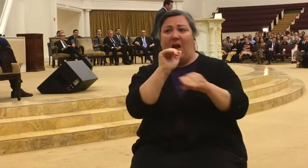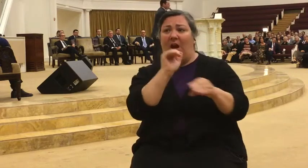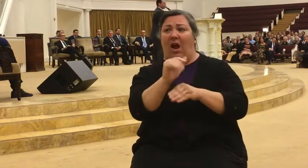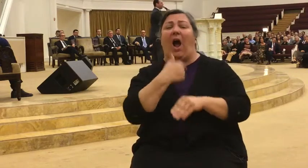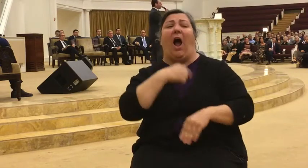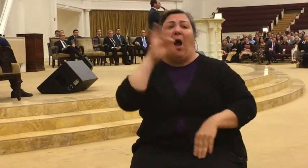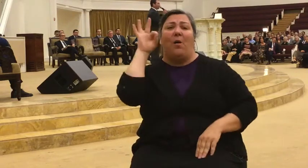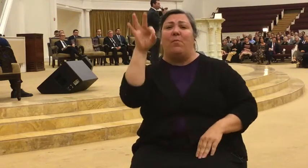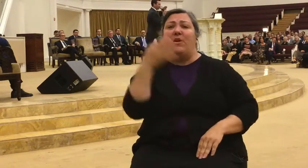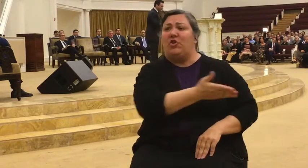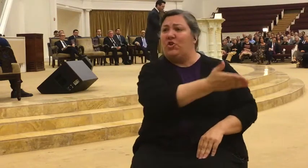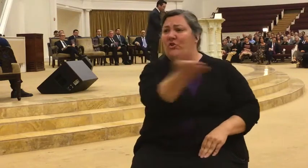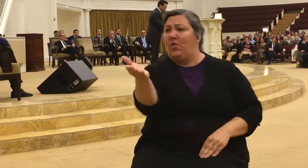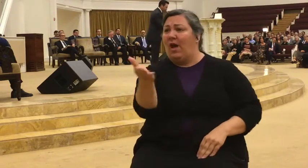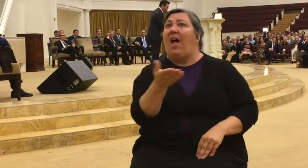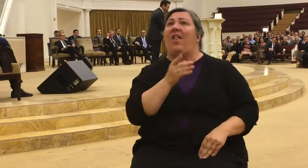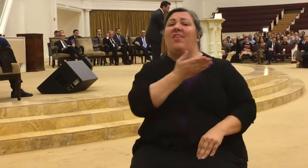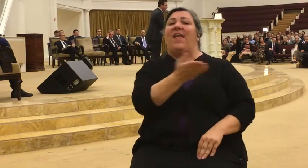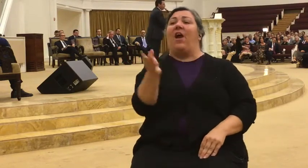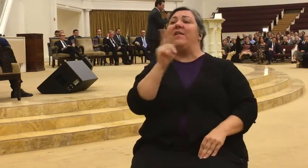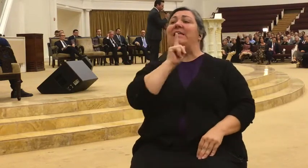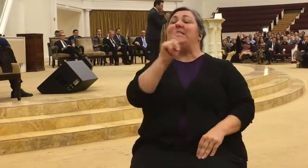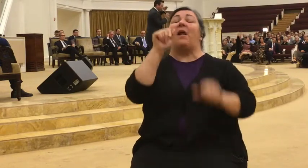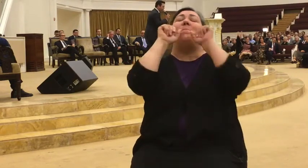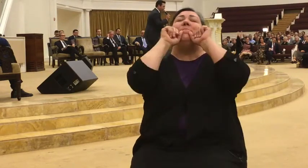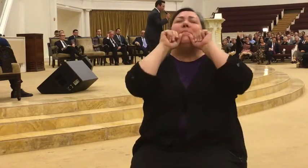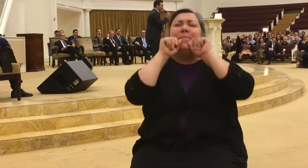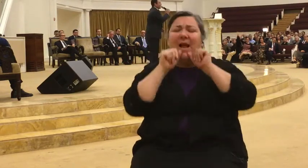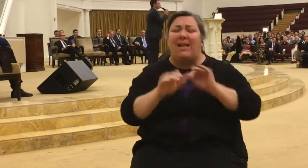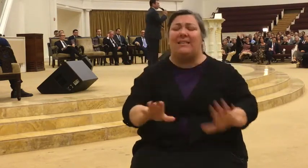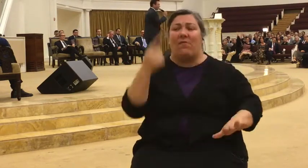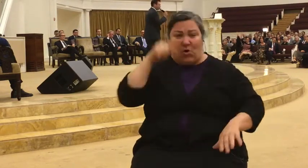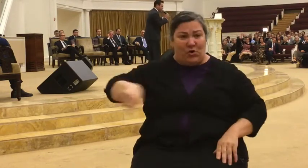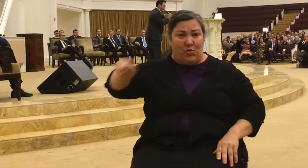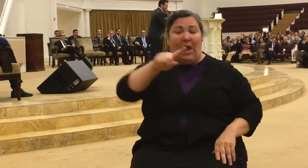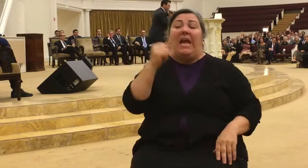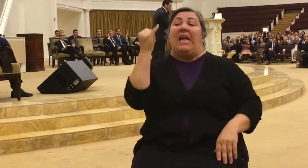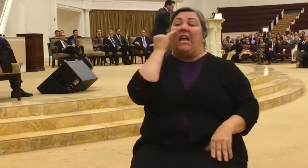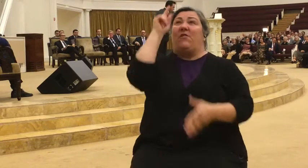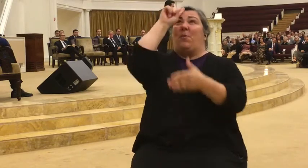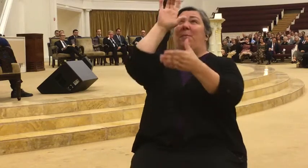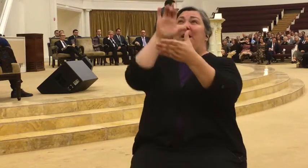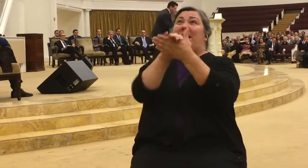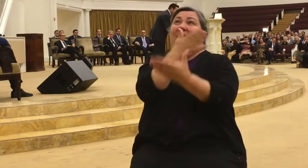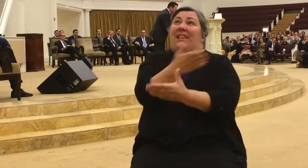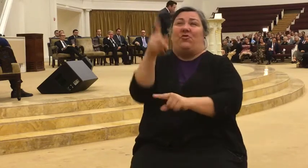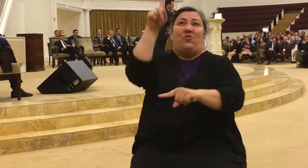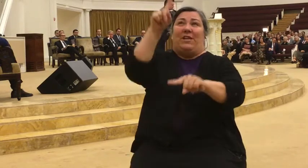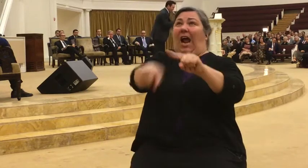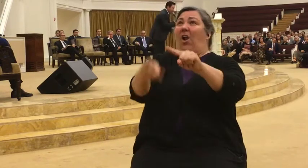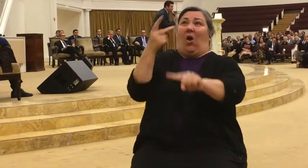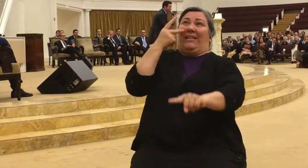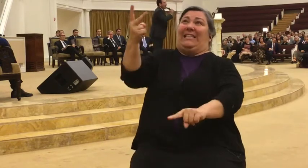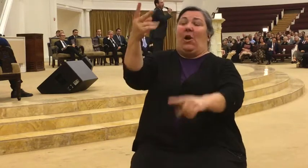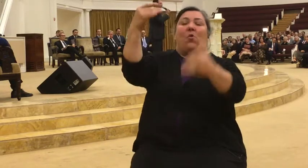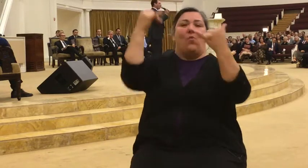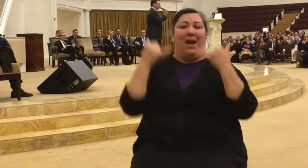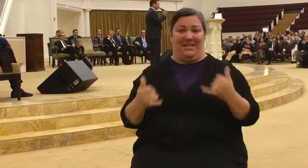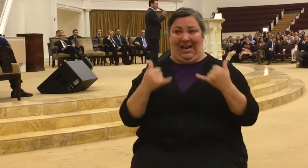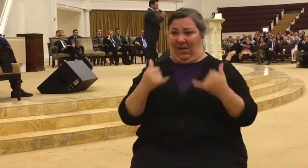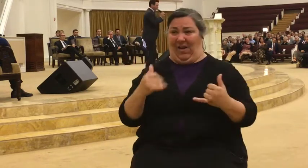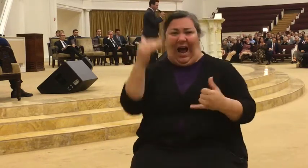you that there is a blessing for you when you believe the things you cannot see right now.